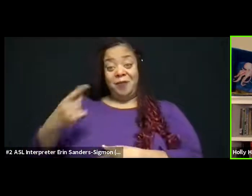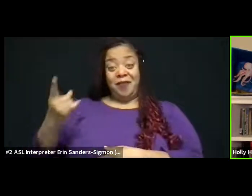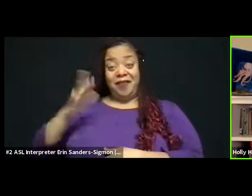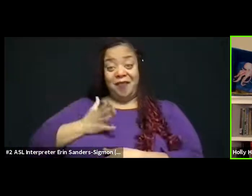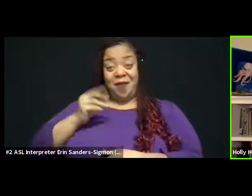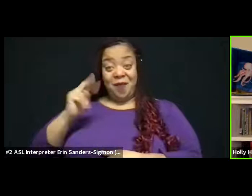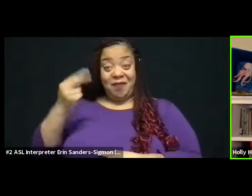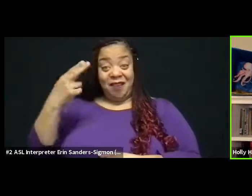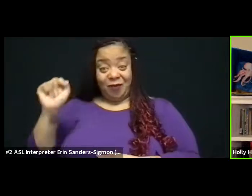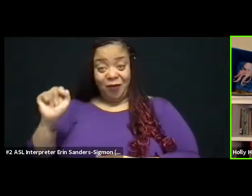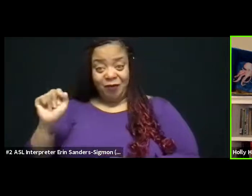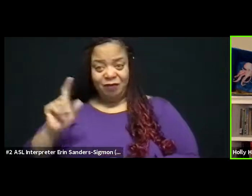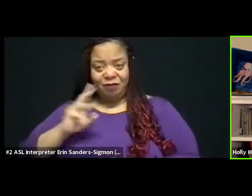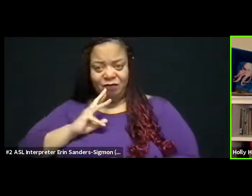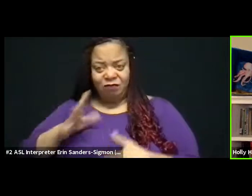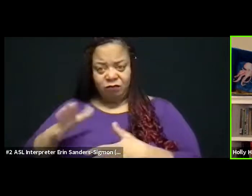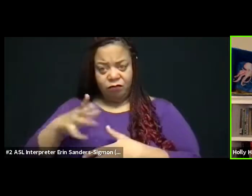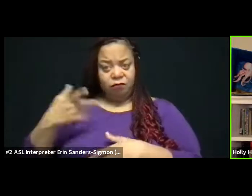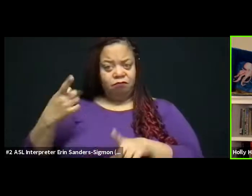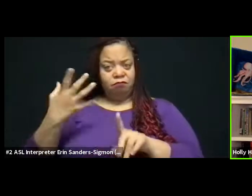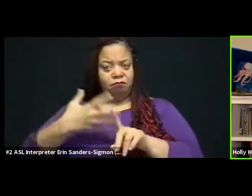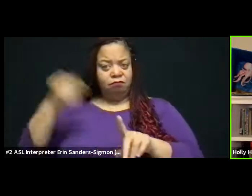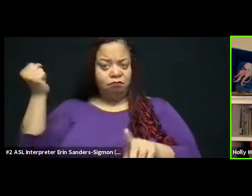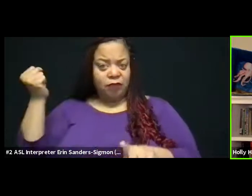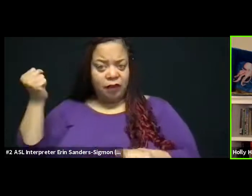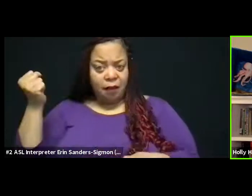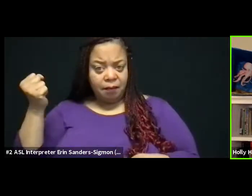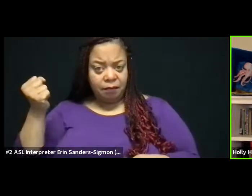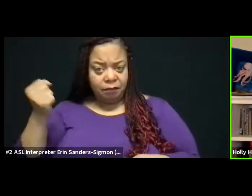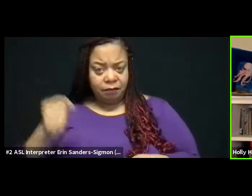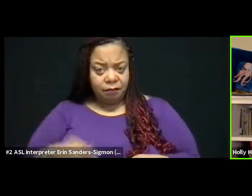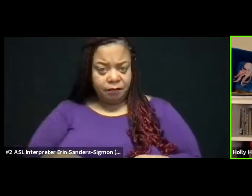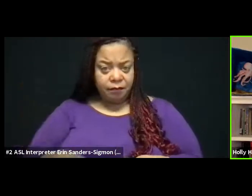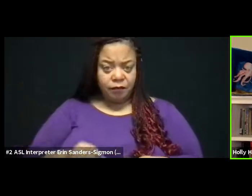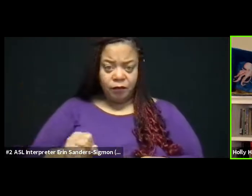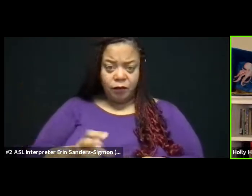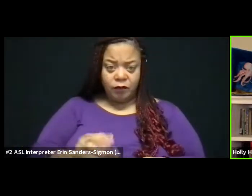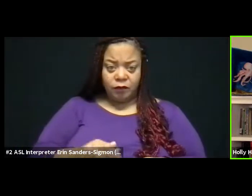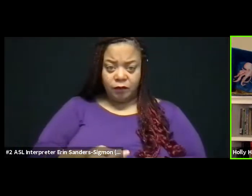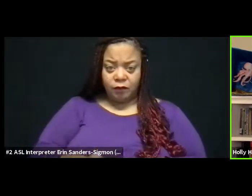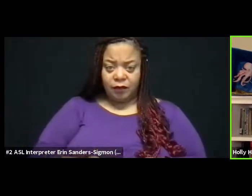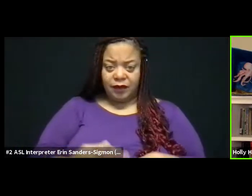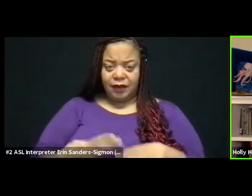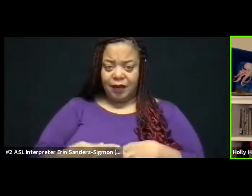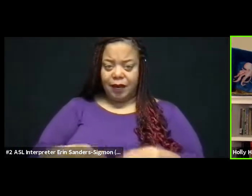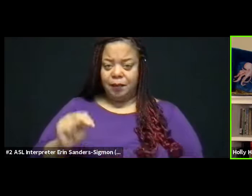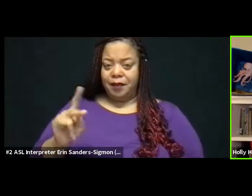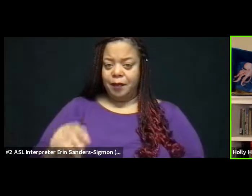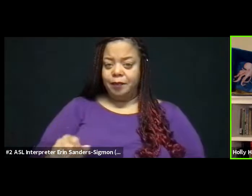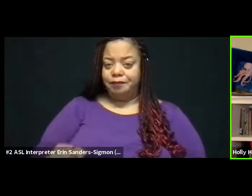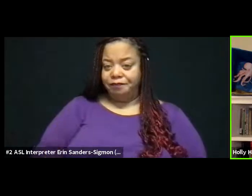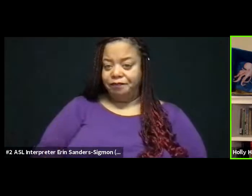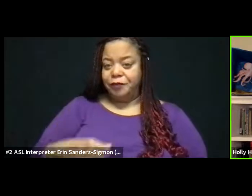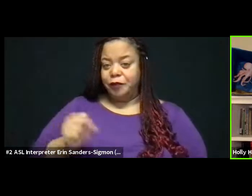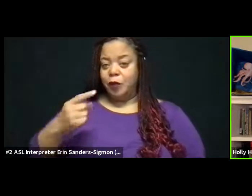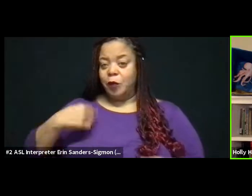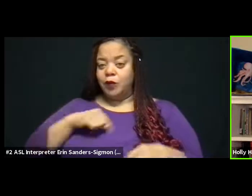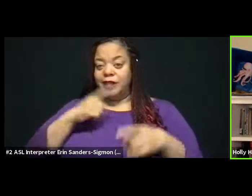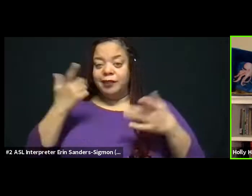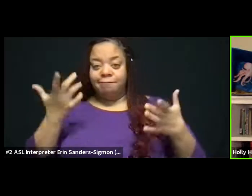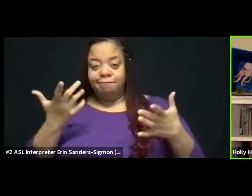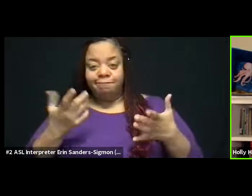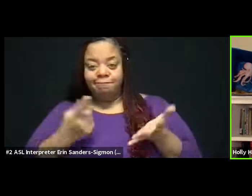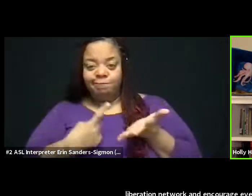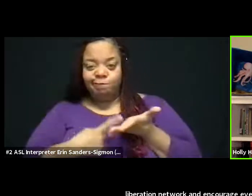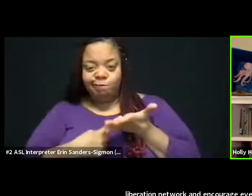was kidnapped on the way to school by ICE. So we had worked together before in order to help bring him home, as well